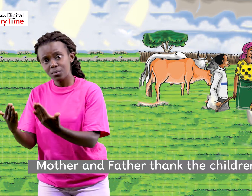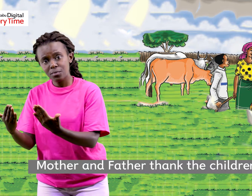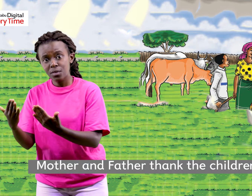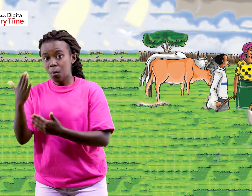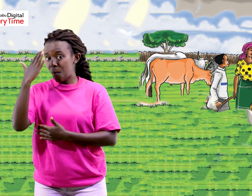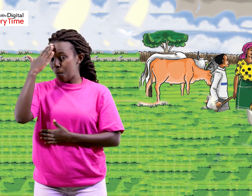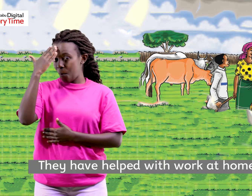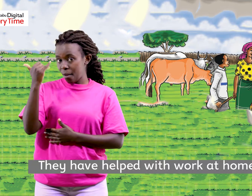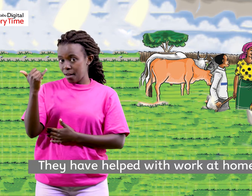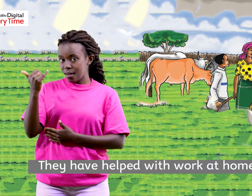children.